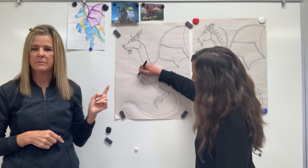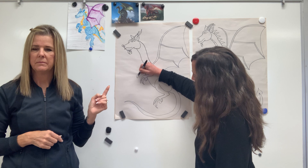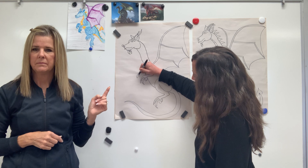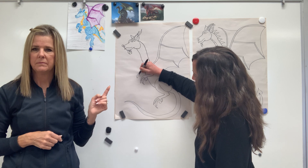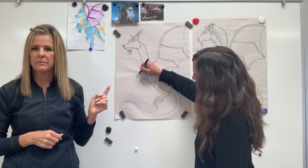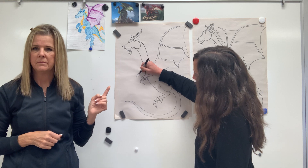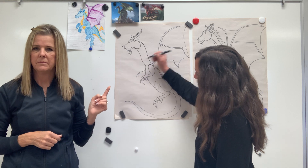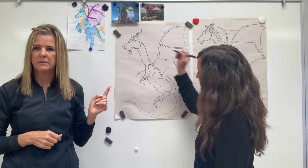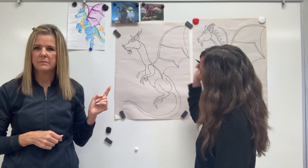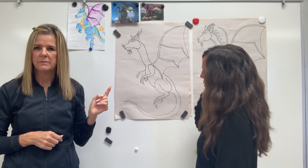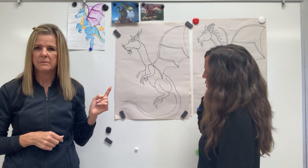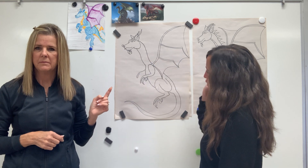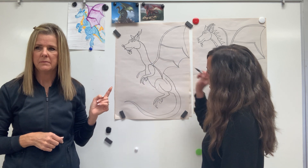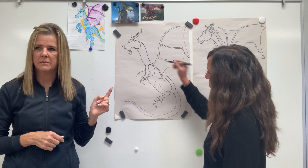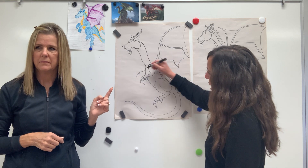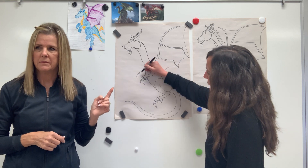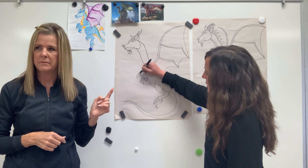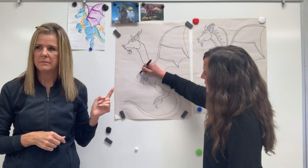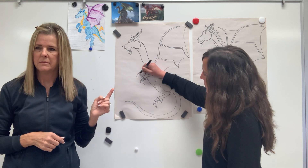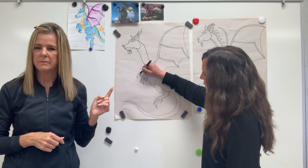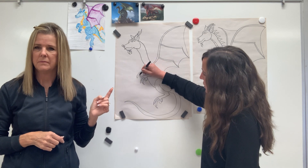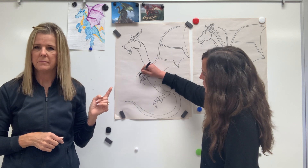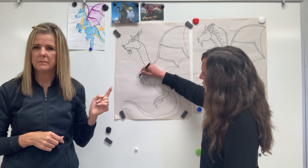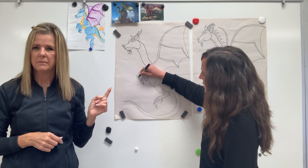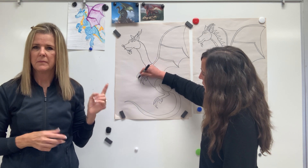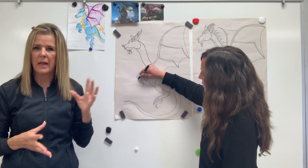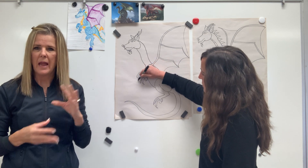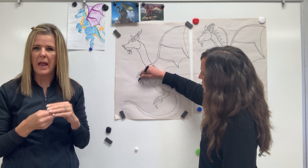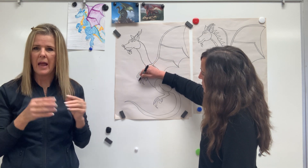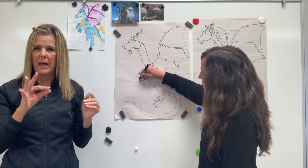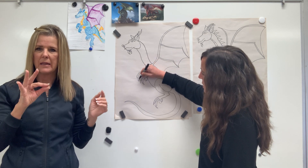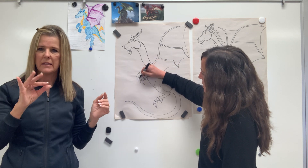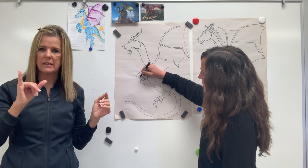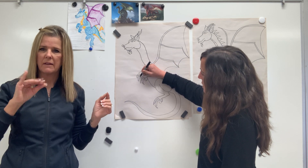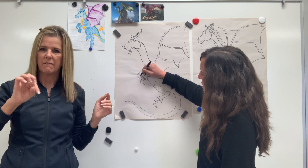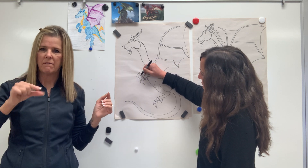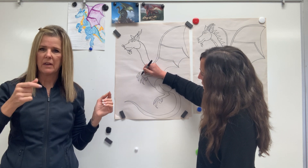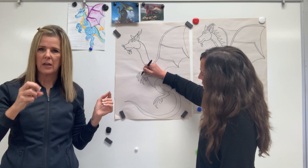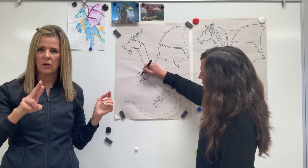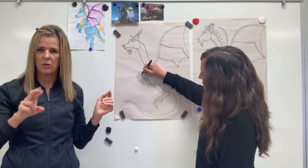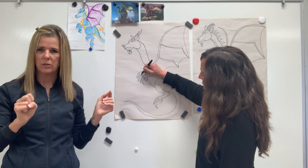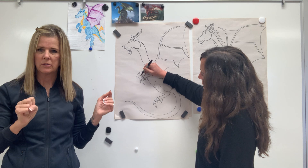or it can be more straight down. It's up to you, but I'm gonna add his fingers just like we've been doing.